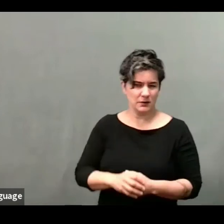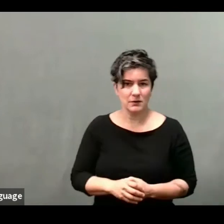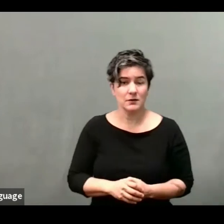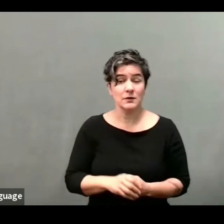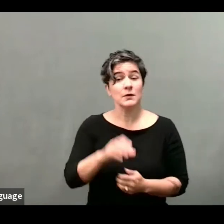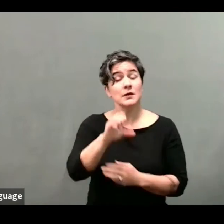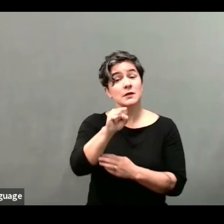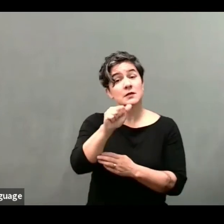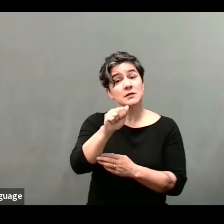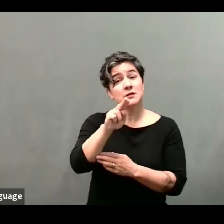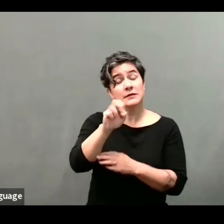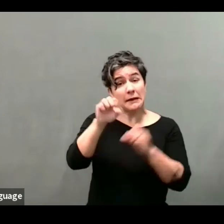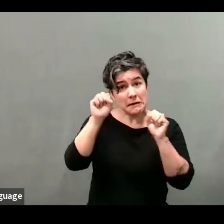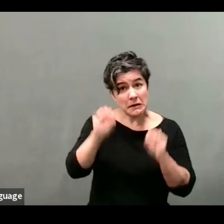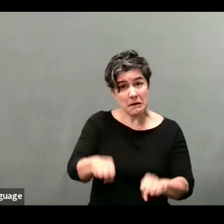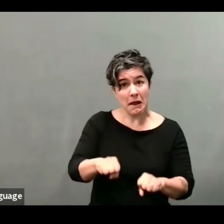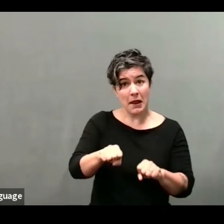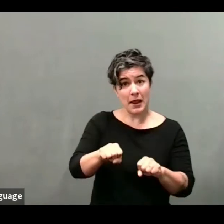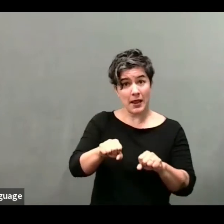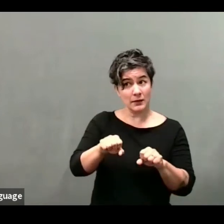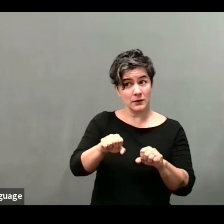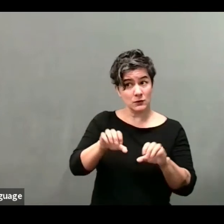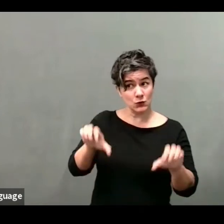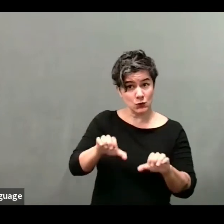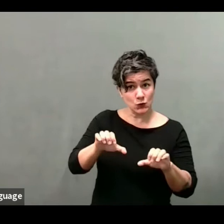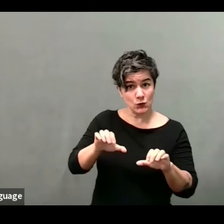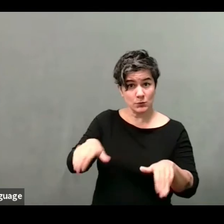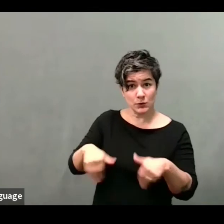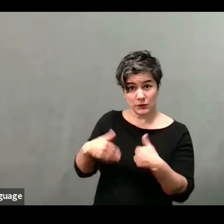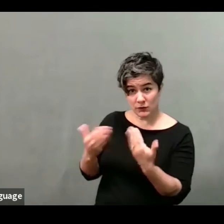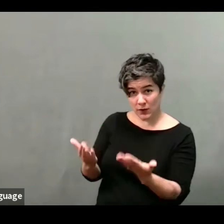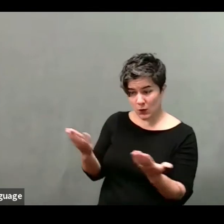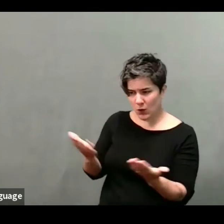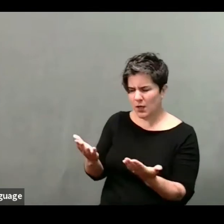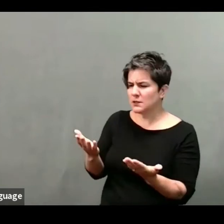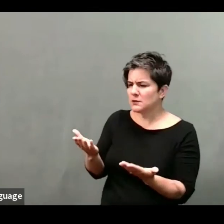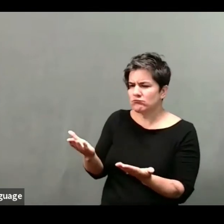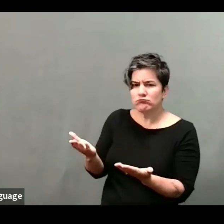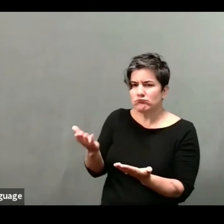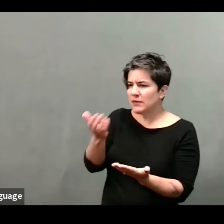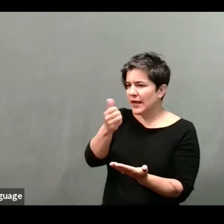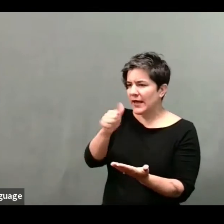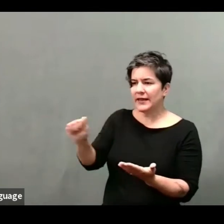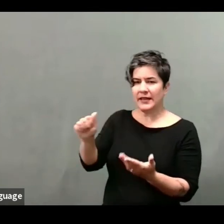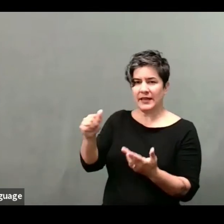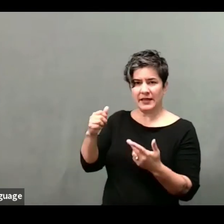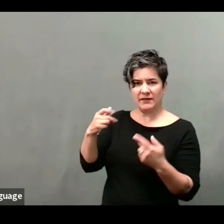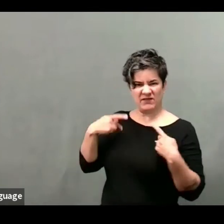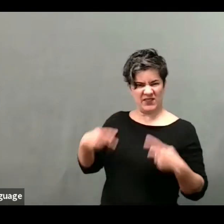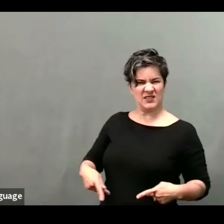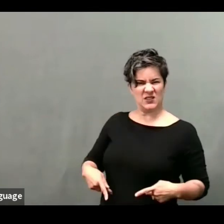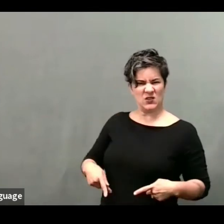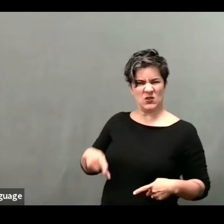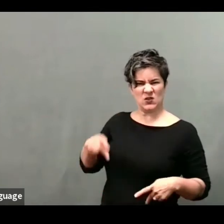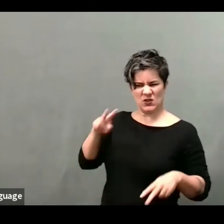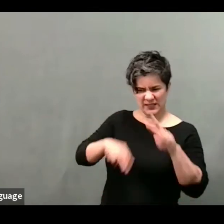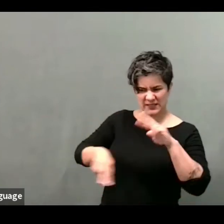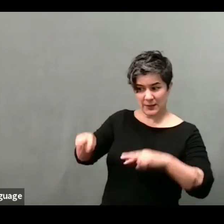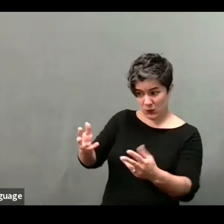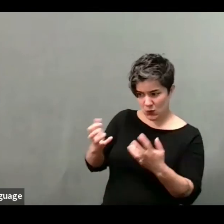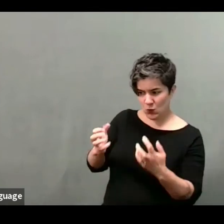do and should offer to the patient as an option is to do any physical exam that the patient is comfortable